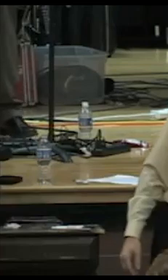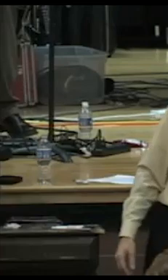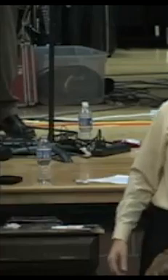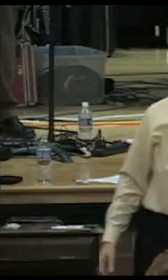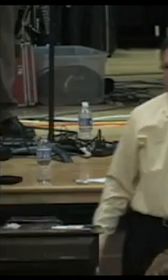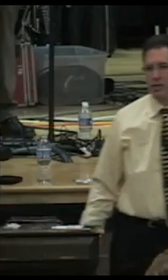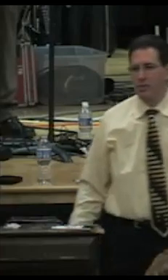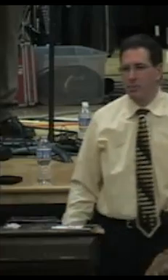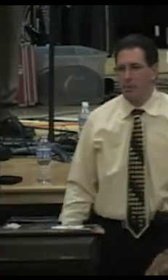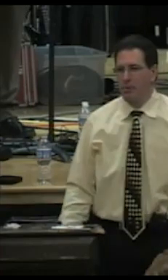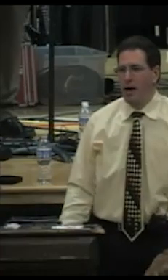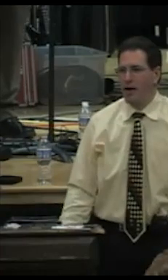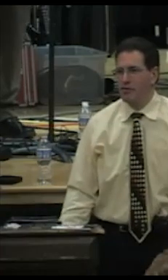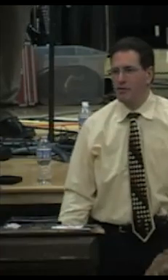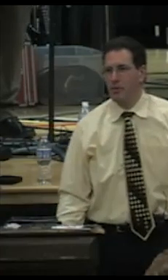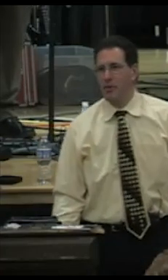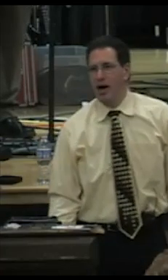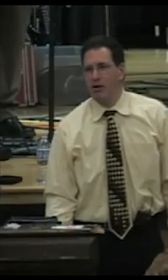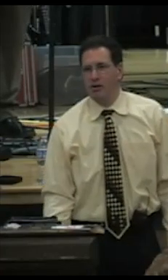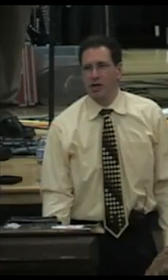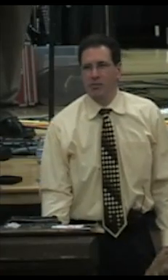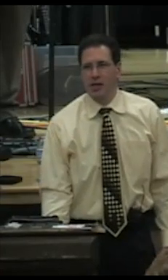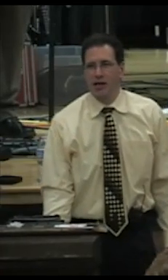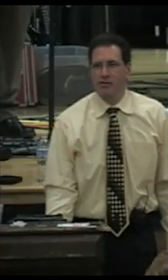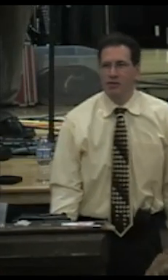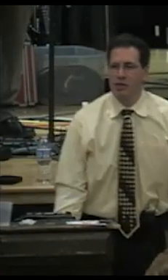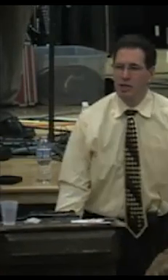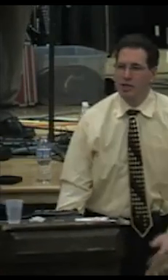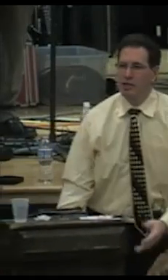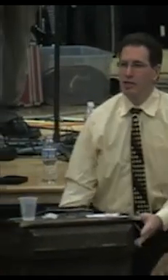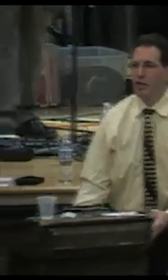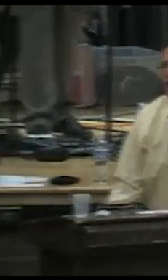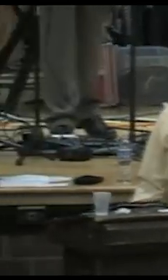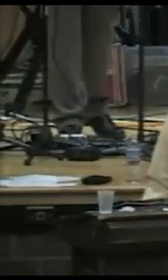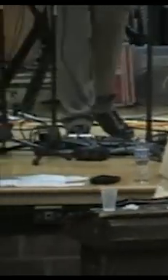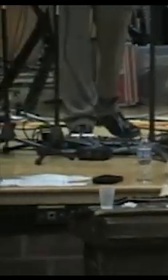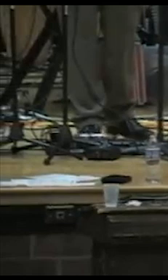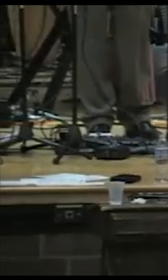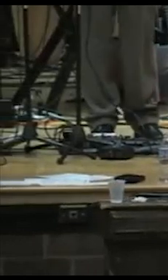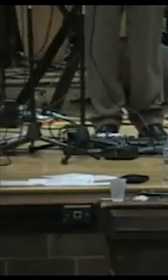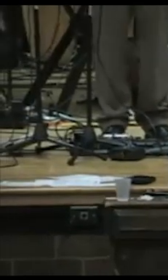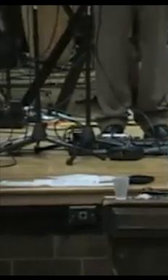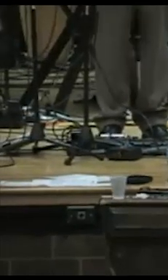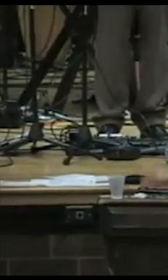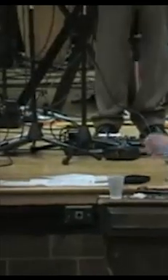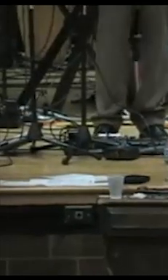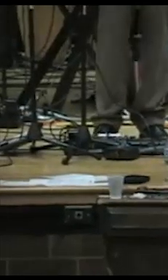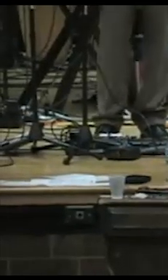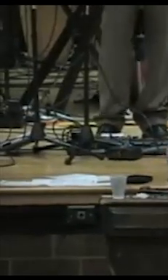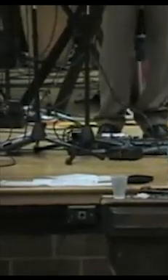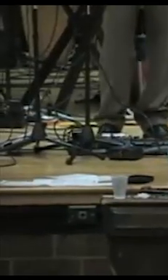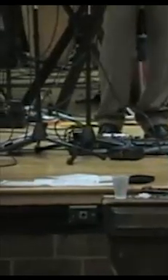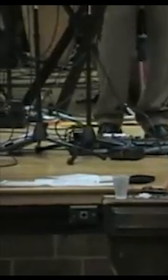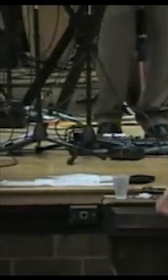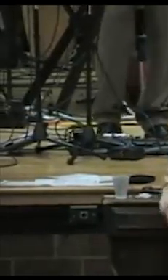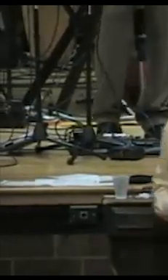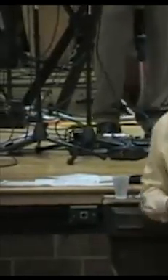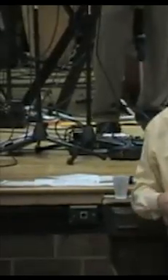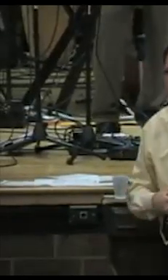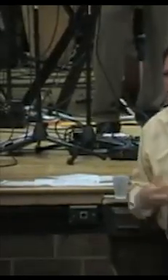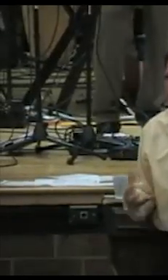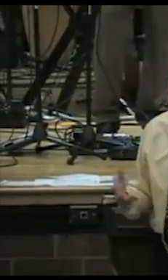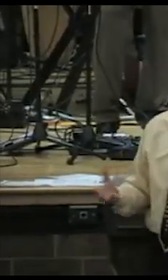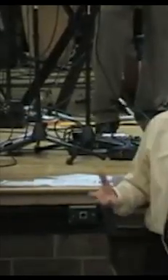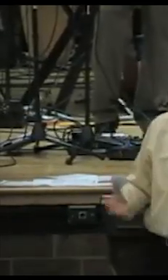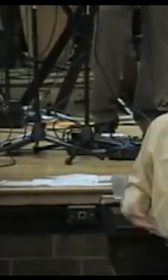I believe God wants us to be powerful. The power comes out of unity. Hallelujah. The next few weeks, I think I'm going to be teaching a